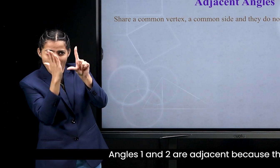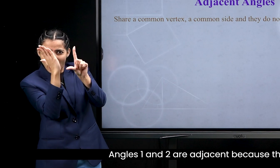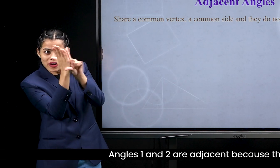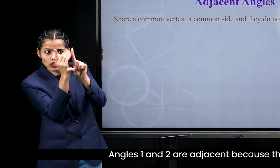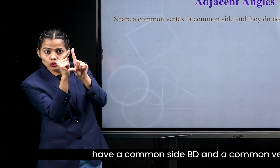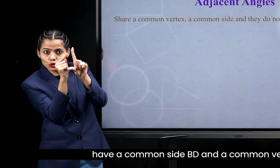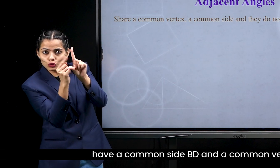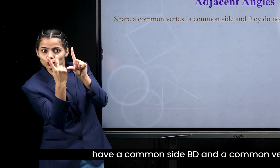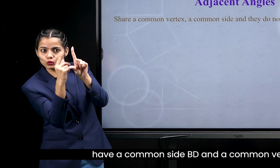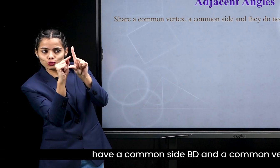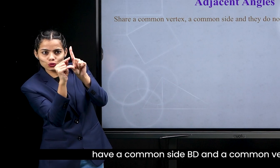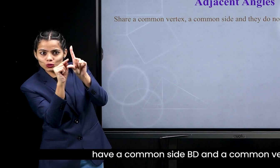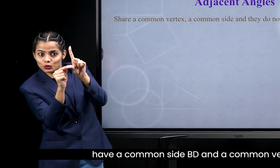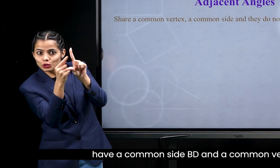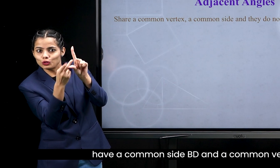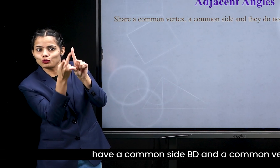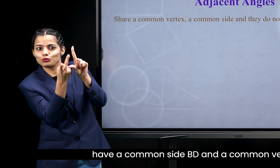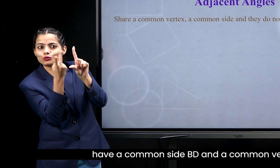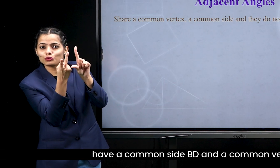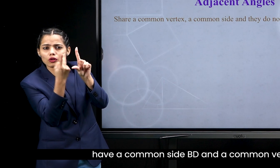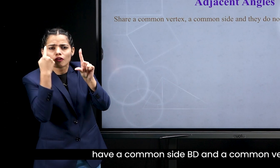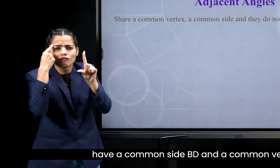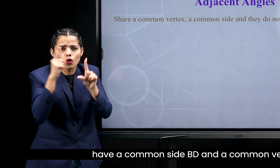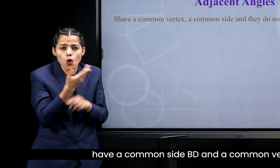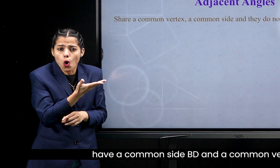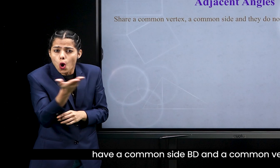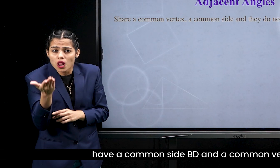because they have a common side BD and a common vertex B.